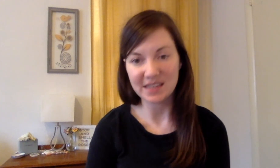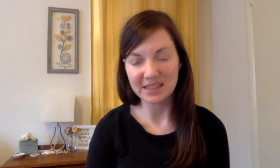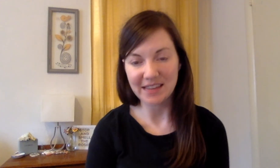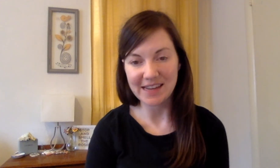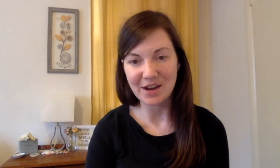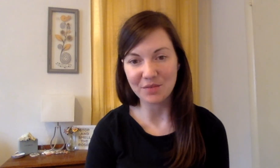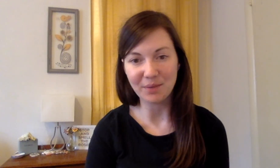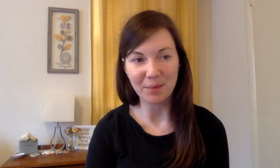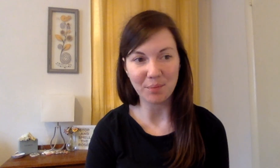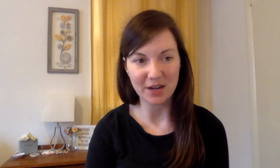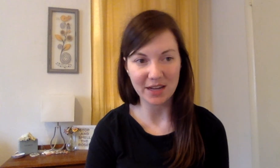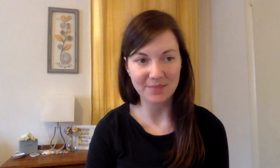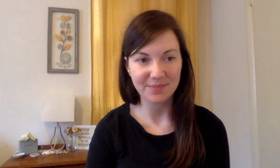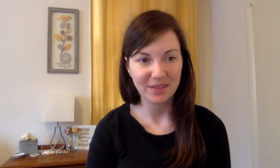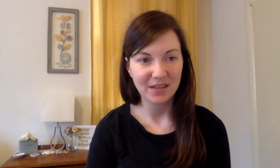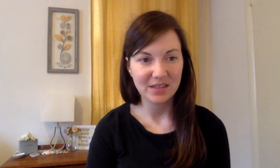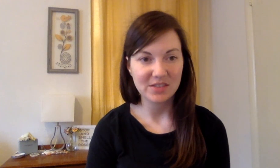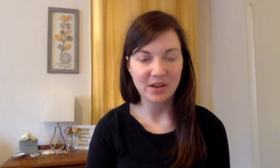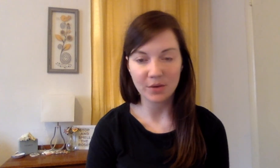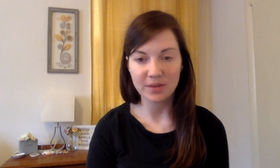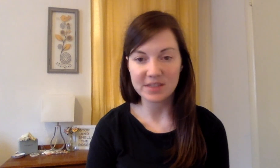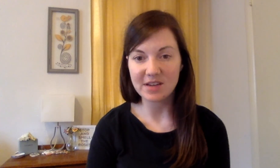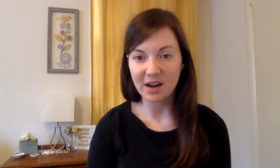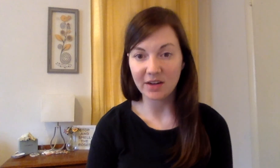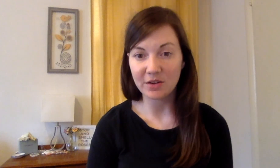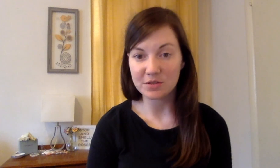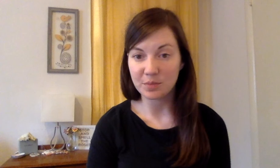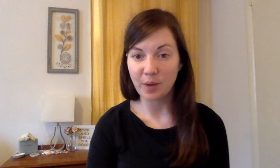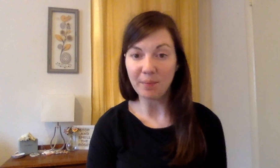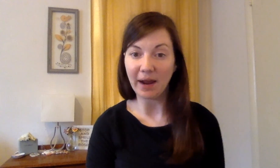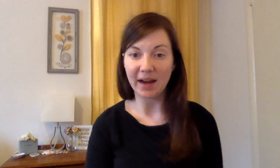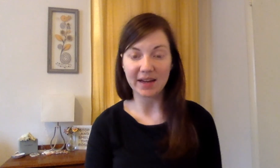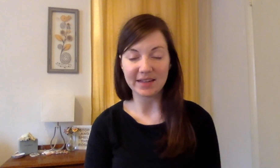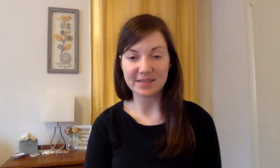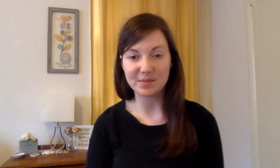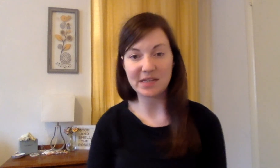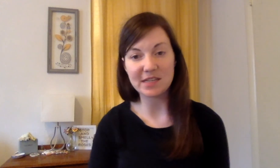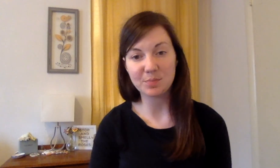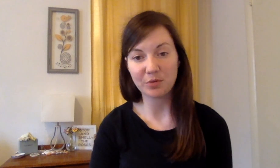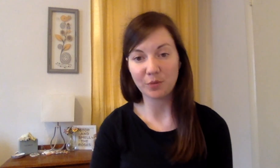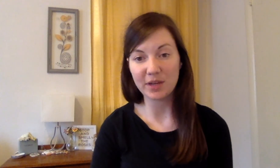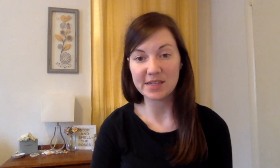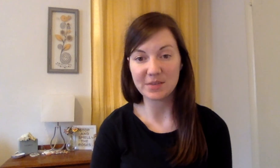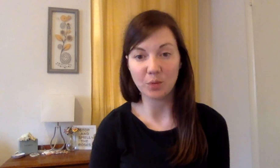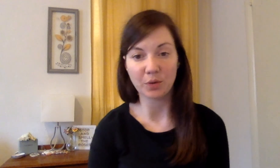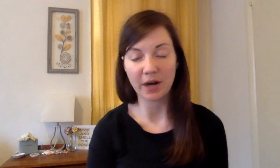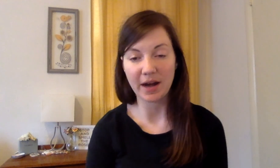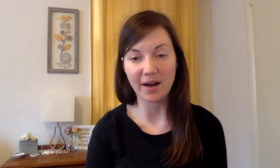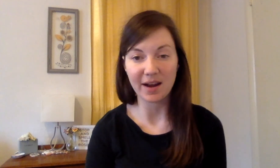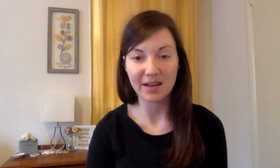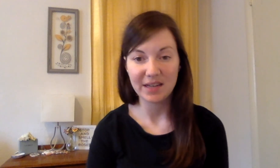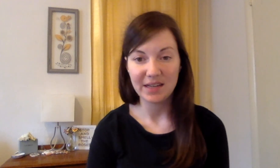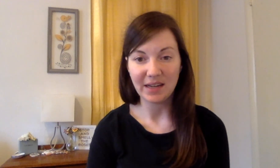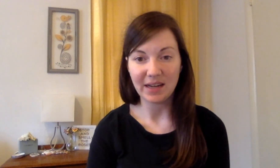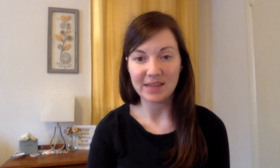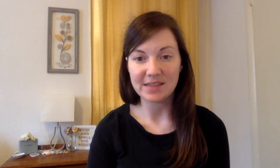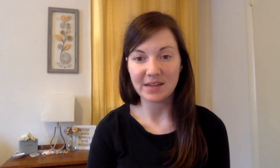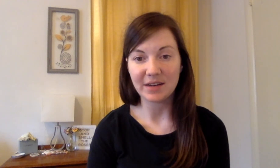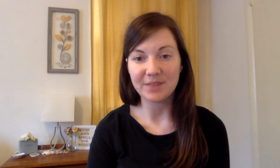Lay Down My Burden. So this song goes way back. It dates before the Civil War era, and